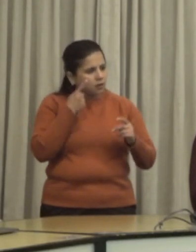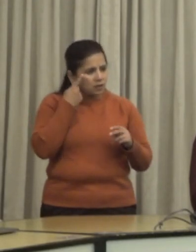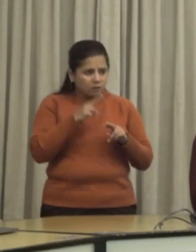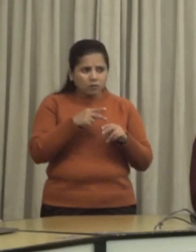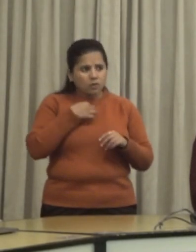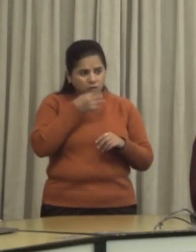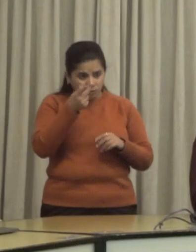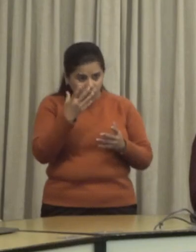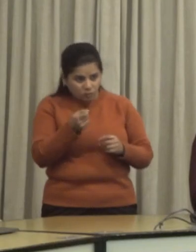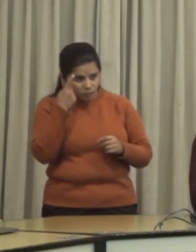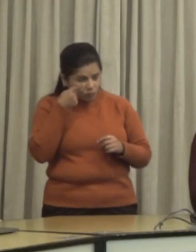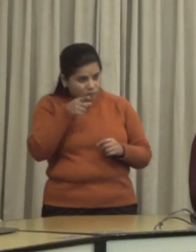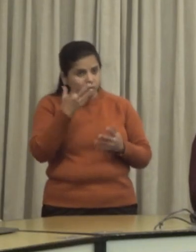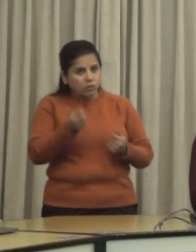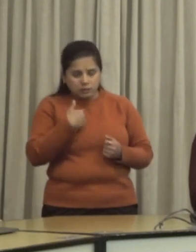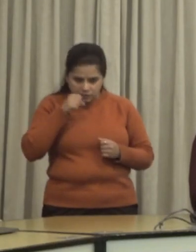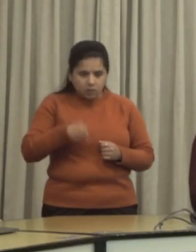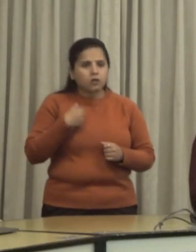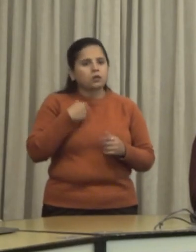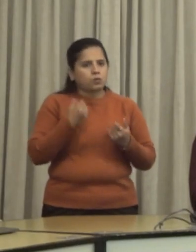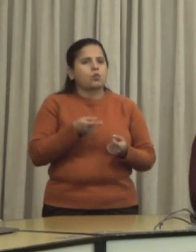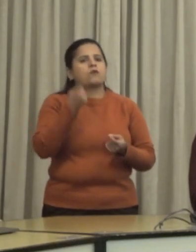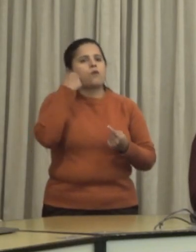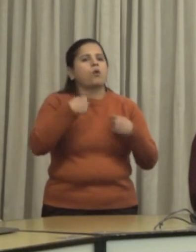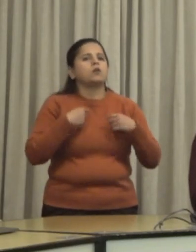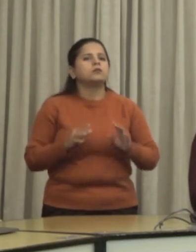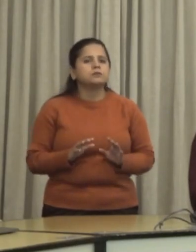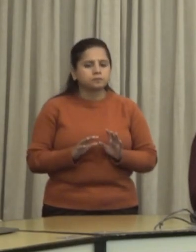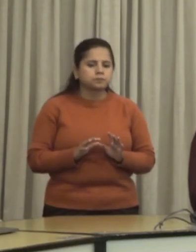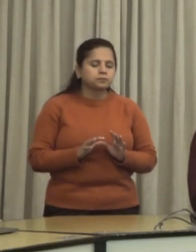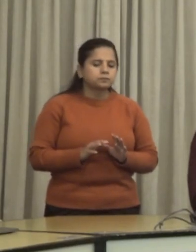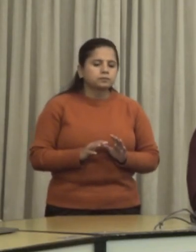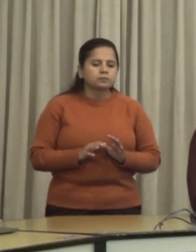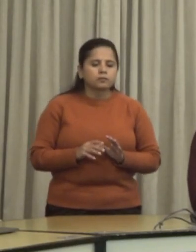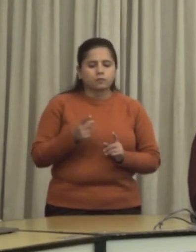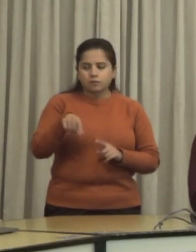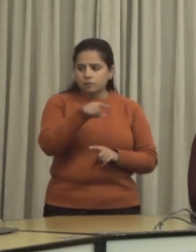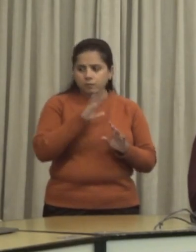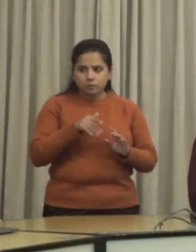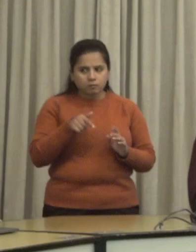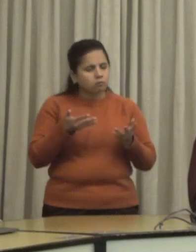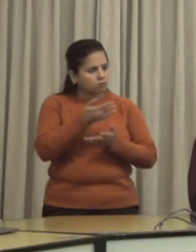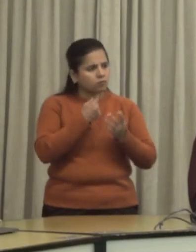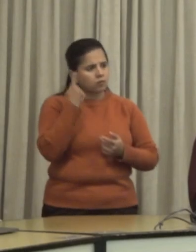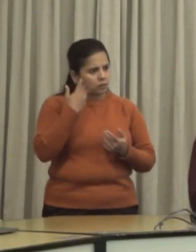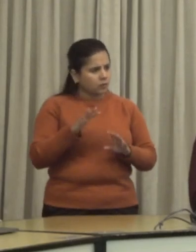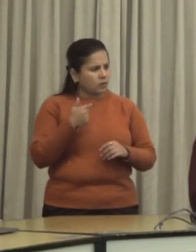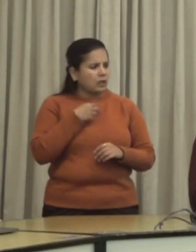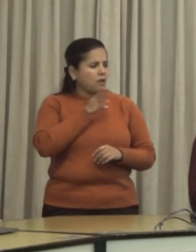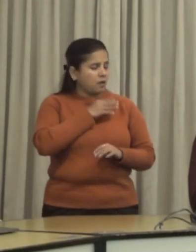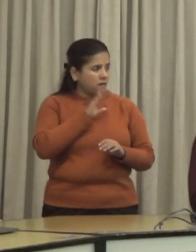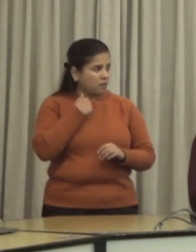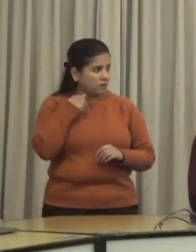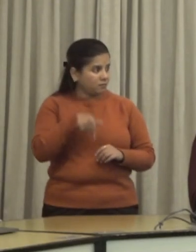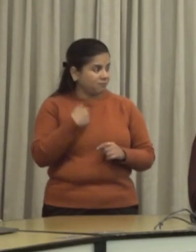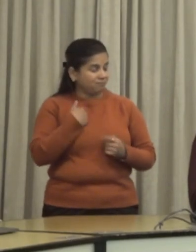them and I ask them, do you want it for yourself? And they say, yes, we want this document. So like you said, we had this discussion yesterday also. I'm afraid it'll become an